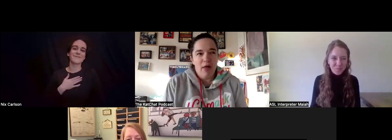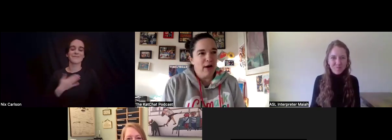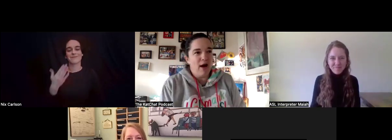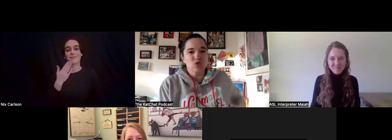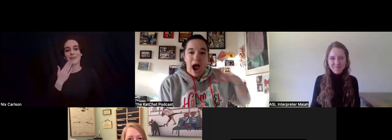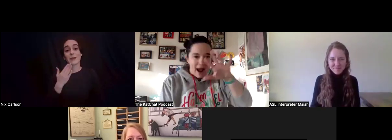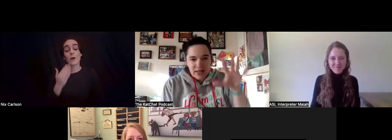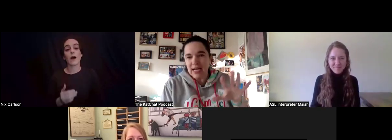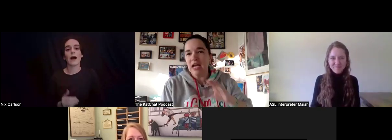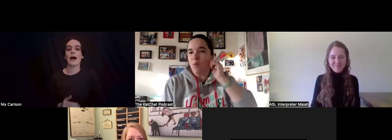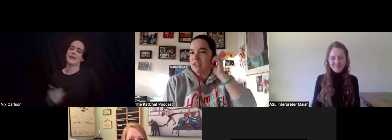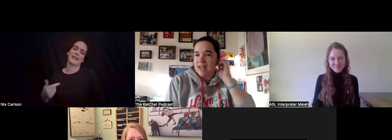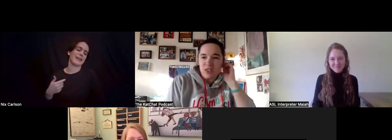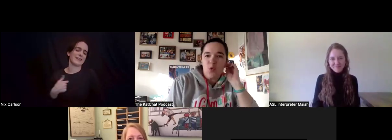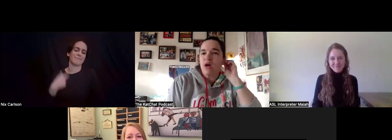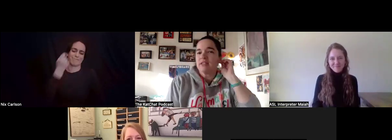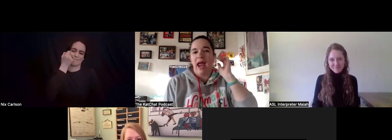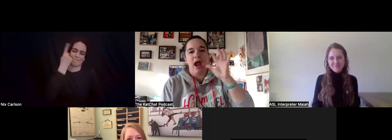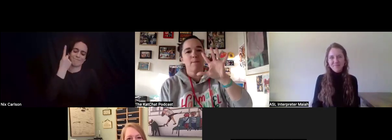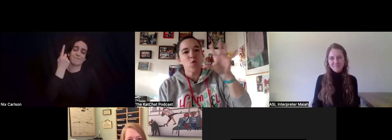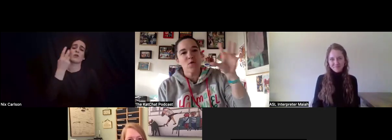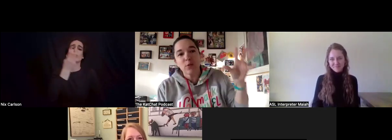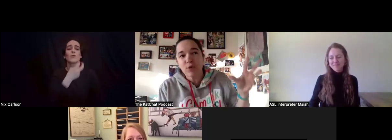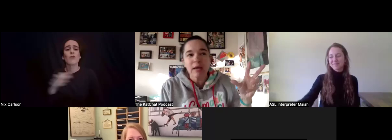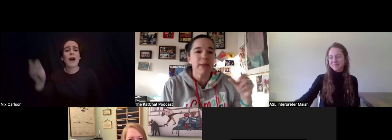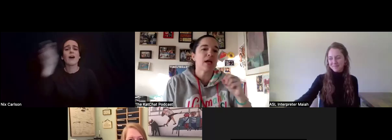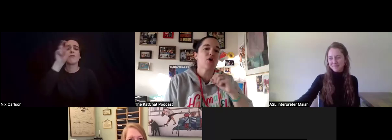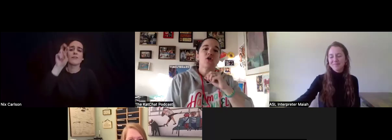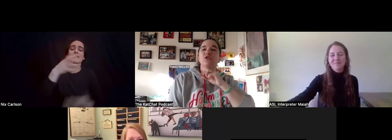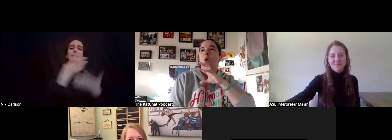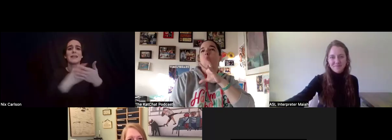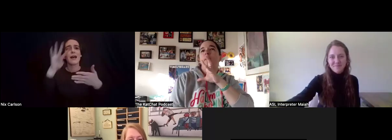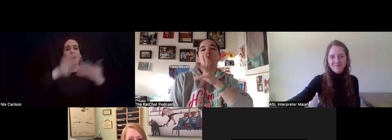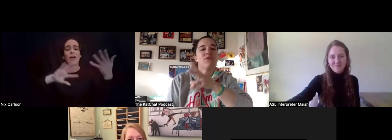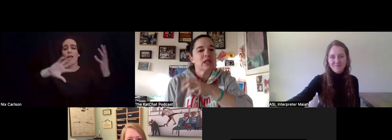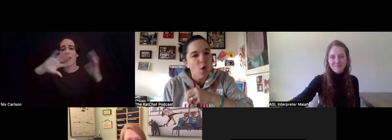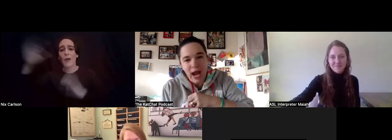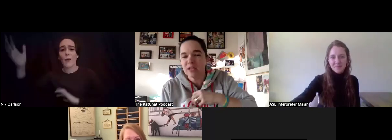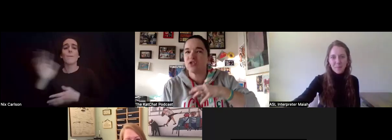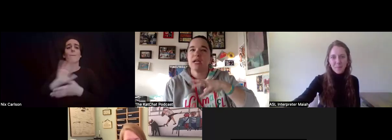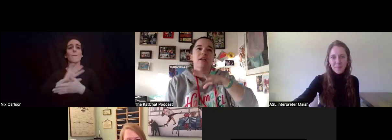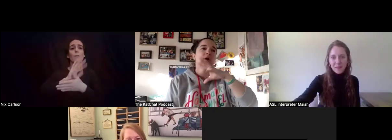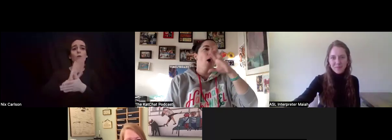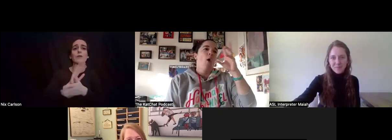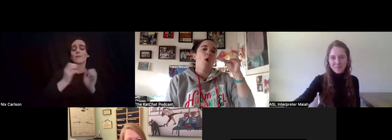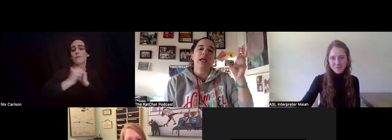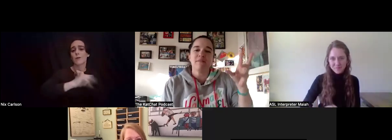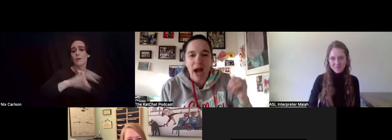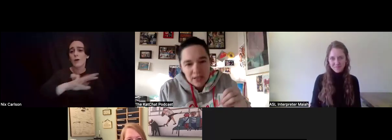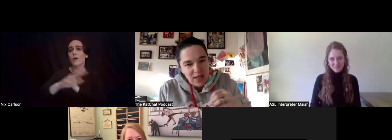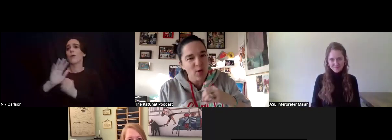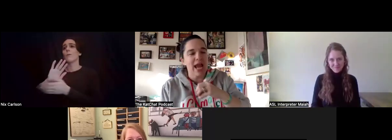with the traveling, with the schedules and movie premieres or movie locations